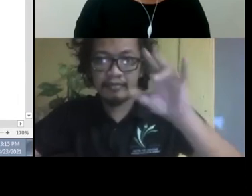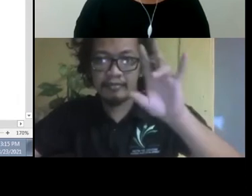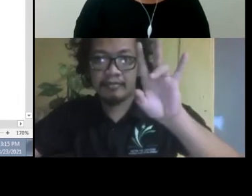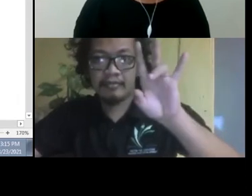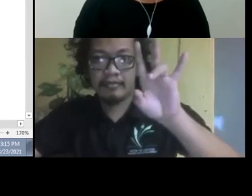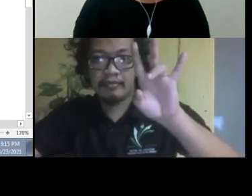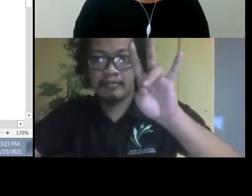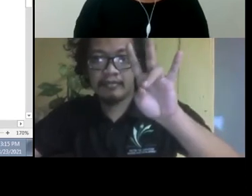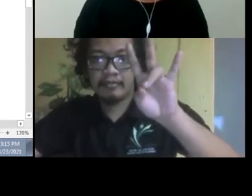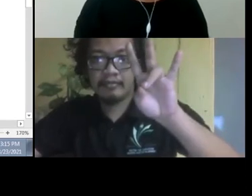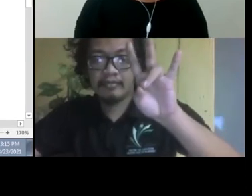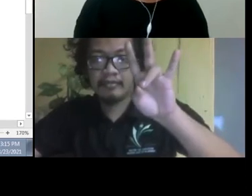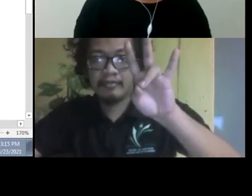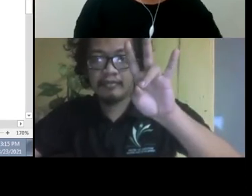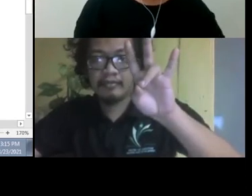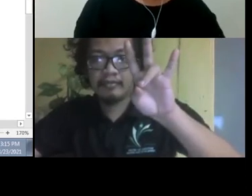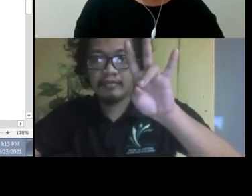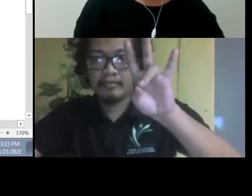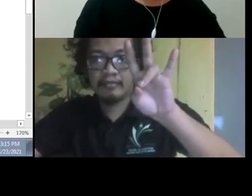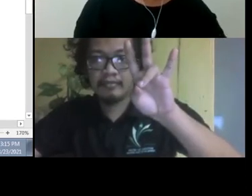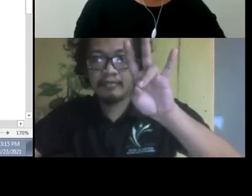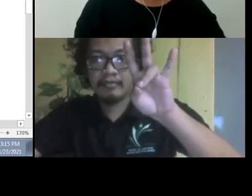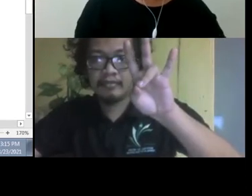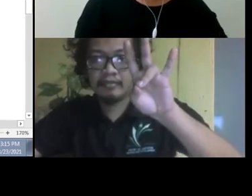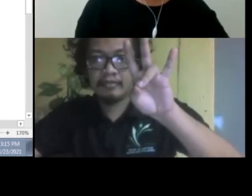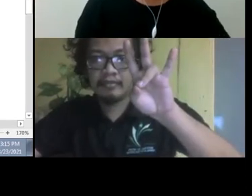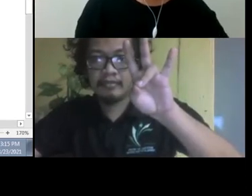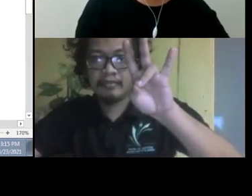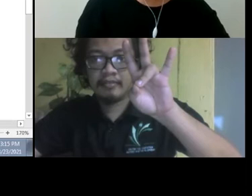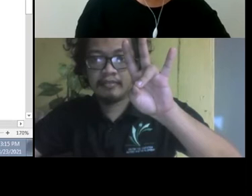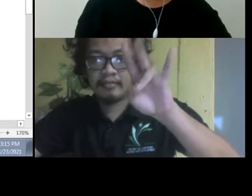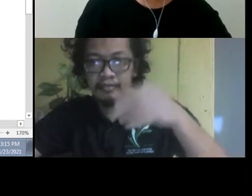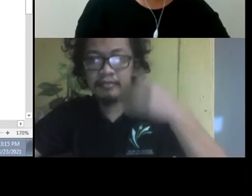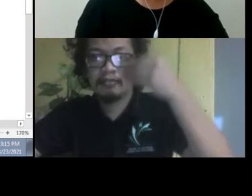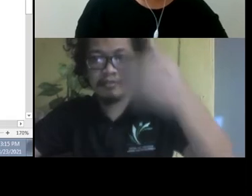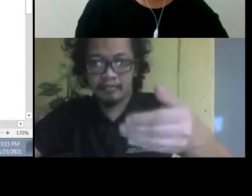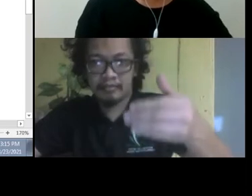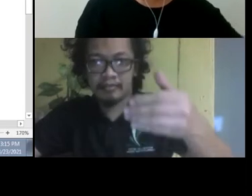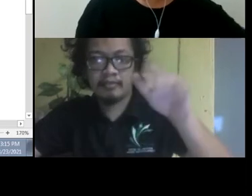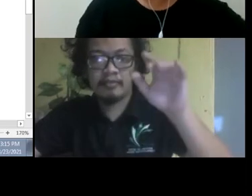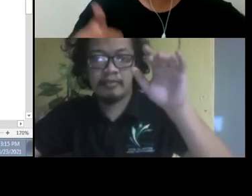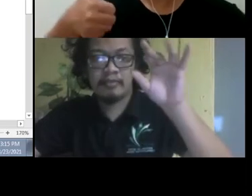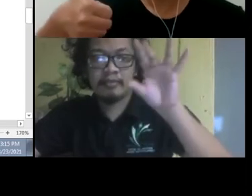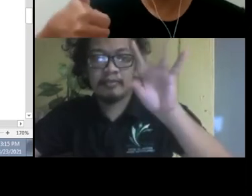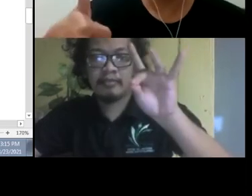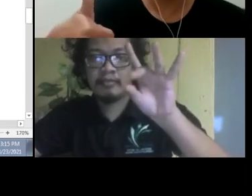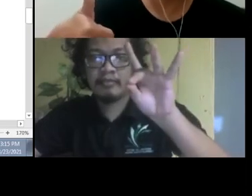So here we'll go next. We have 7. This is Nat. Okay.